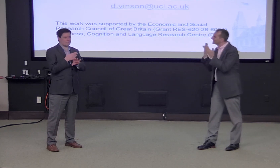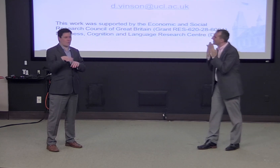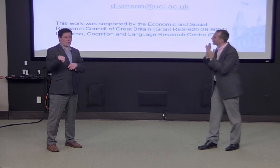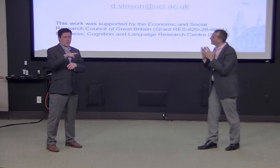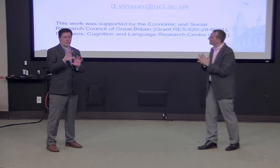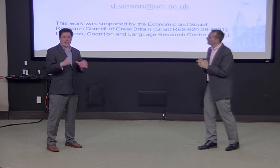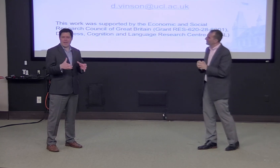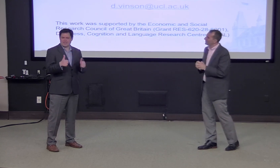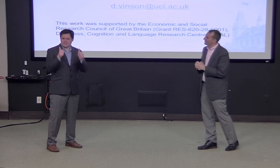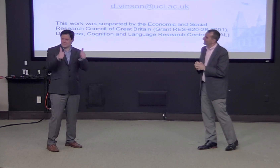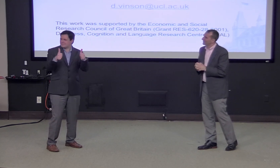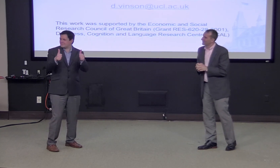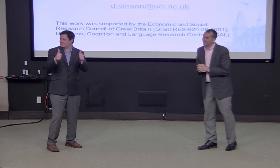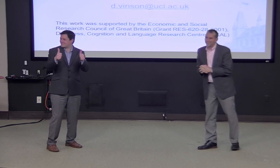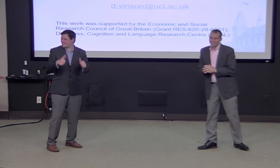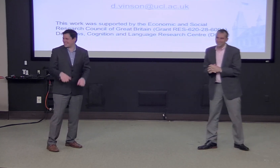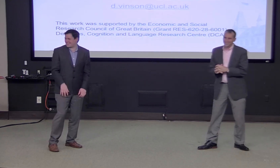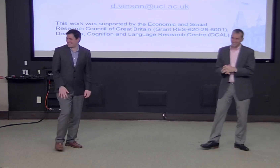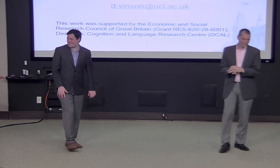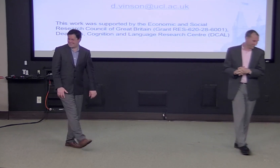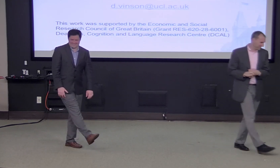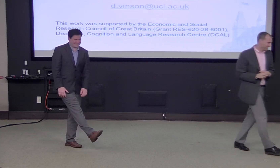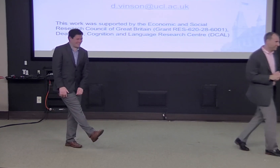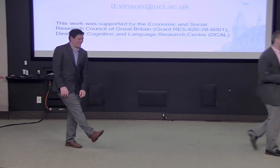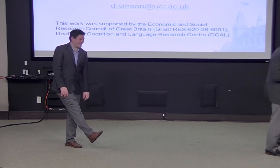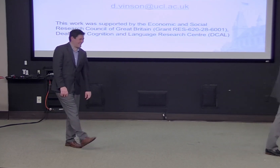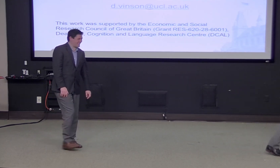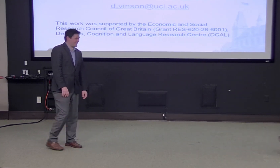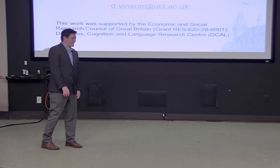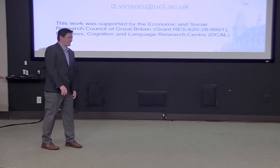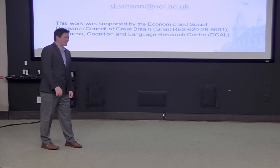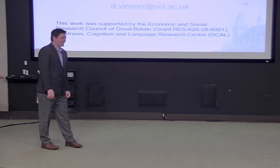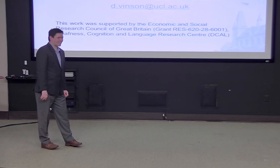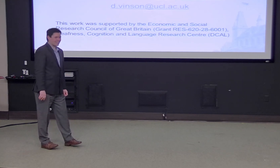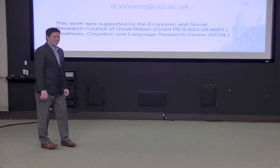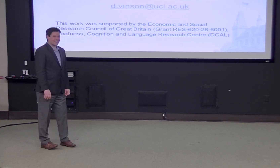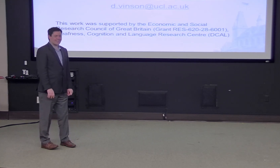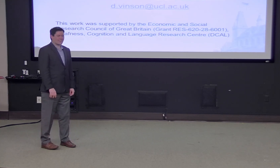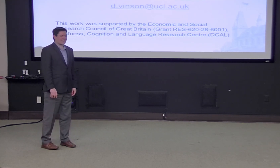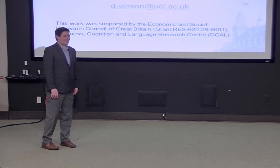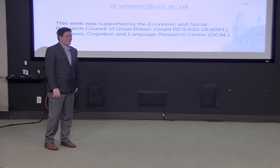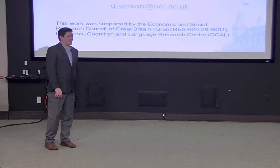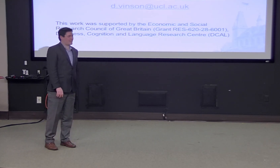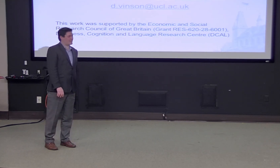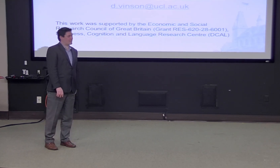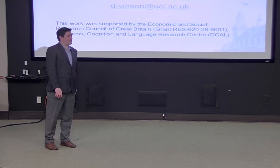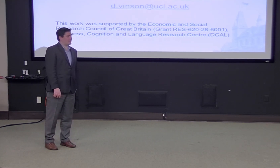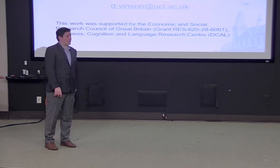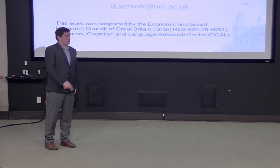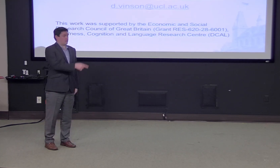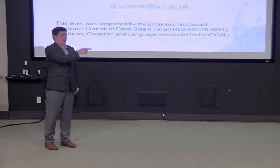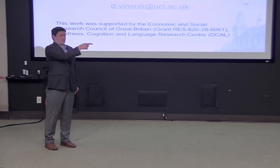ask questions. Great. You have 6 minutes before your class, so we may have time for questions.